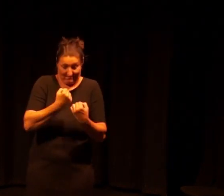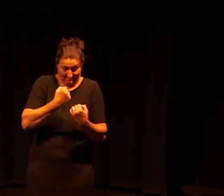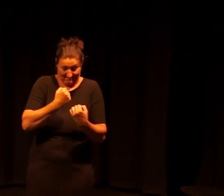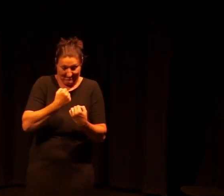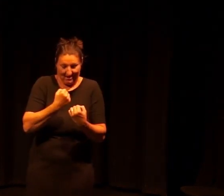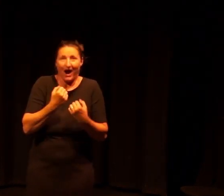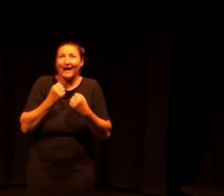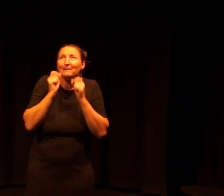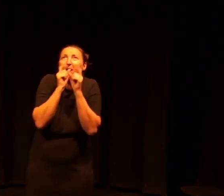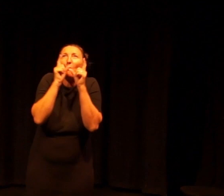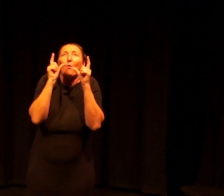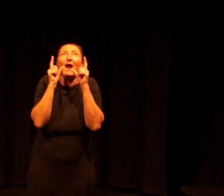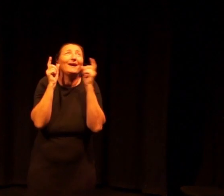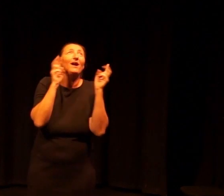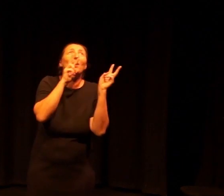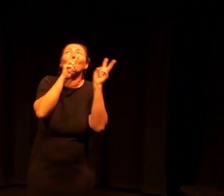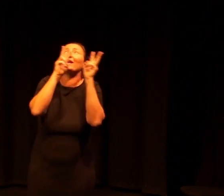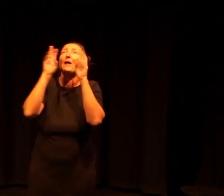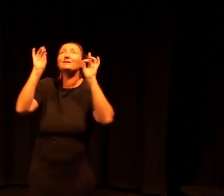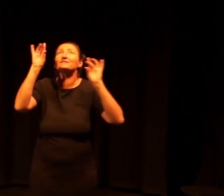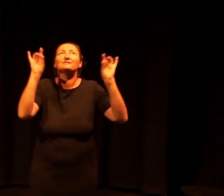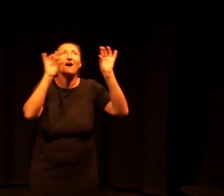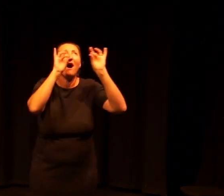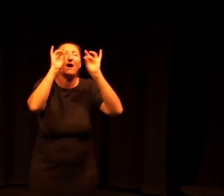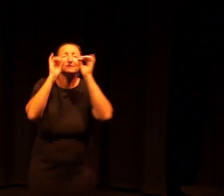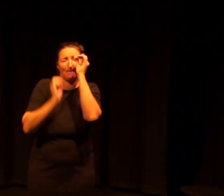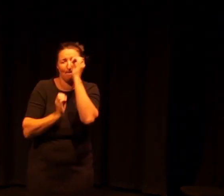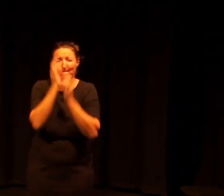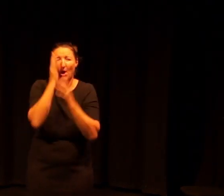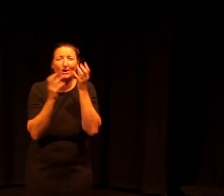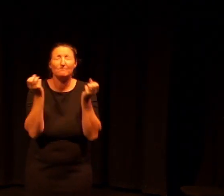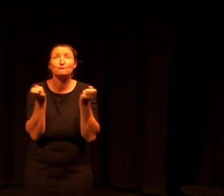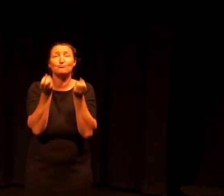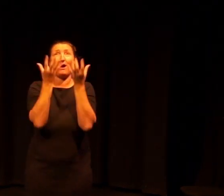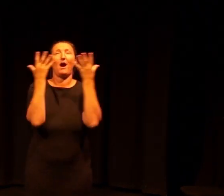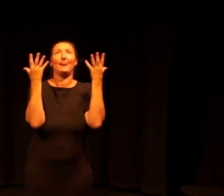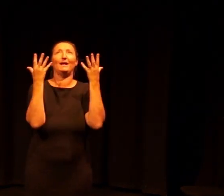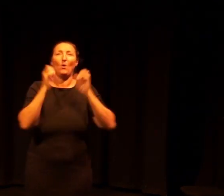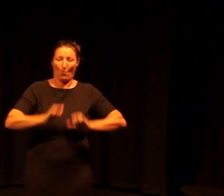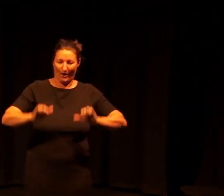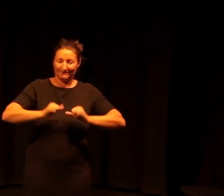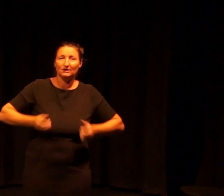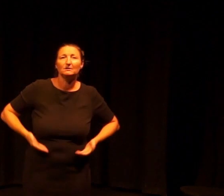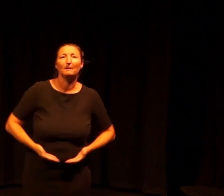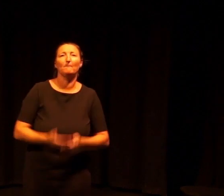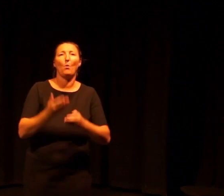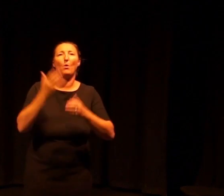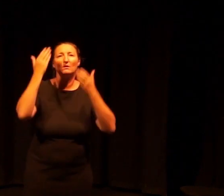see if the stars burn just as brightly as we wait to be reborn night after